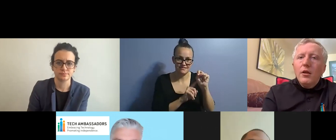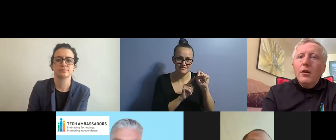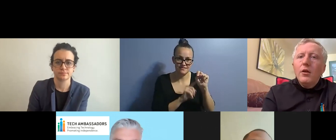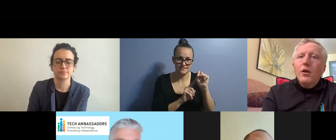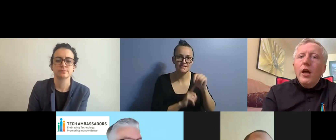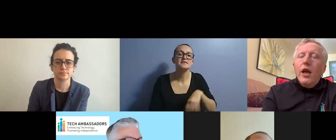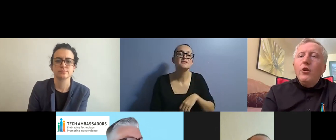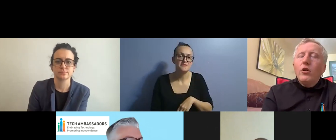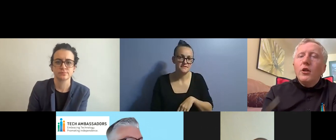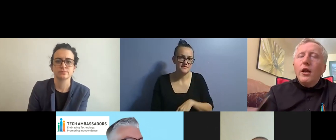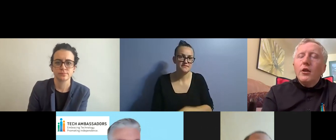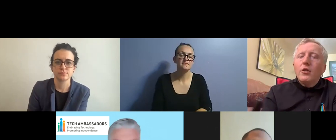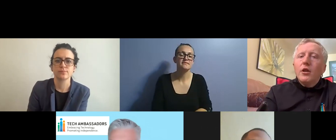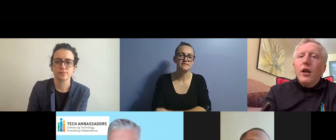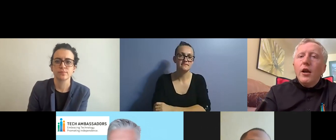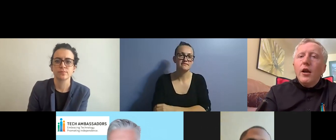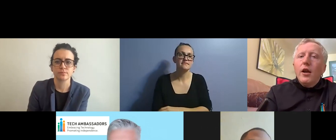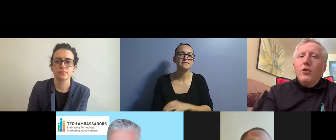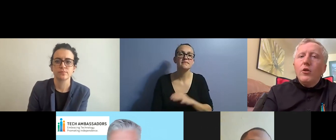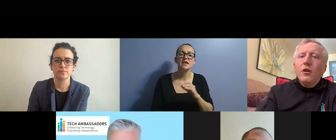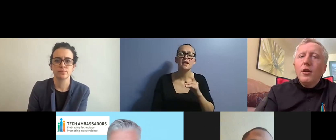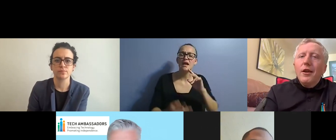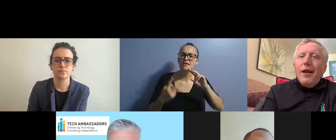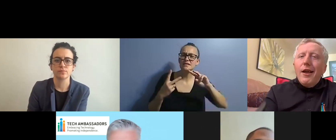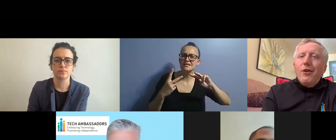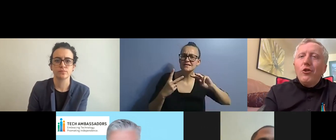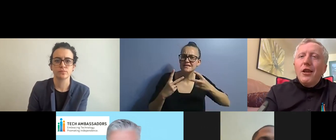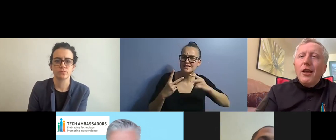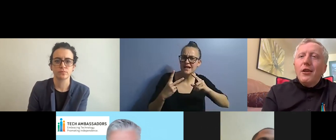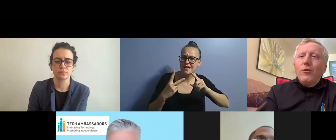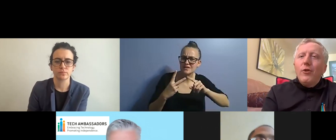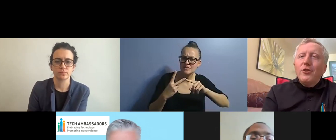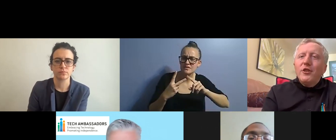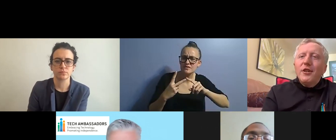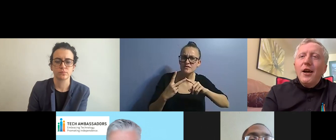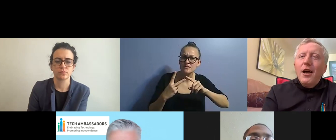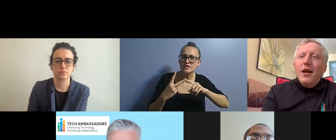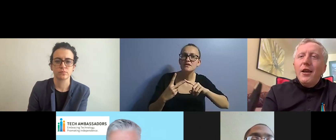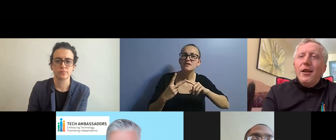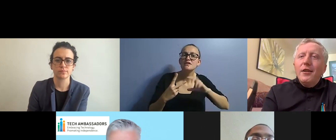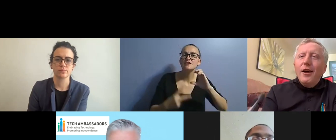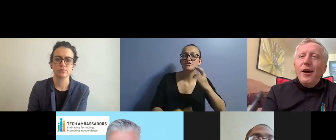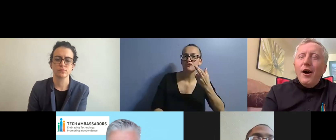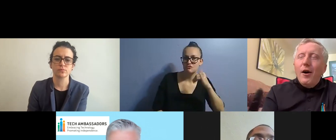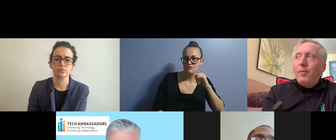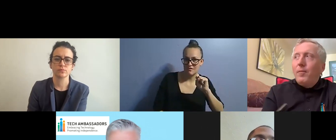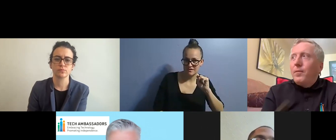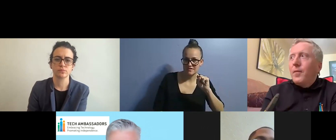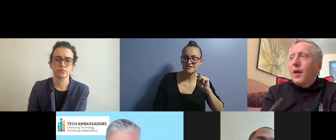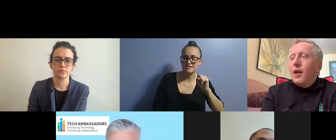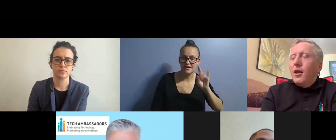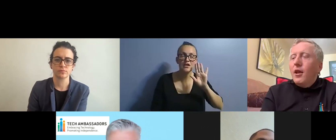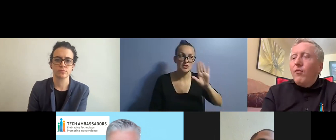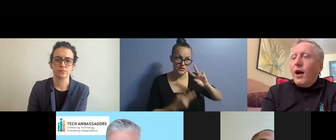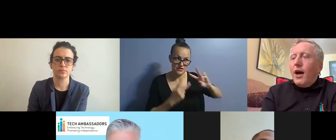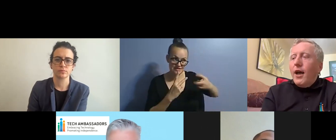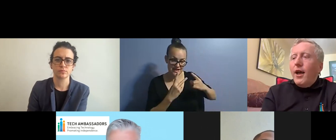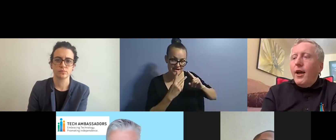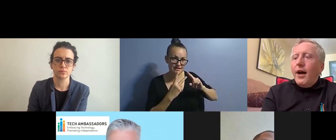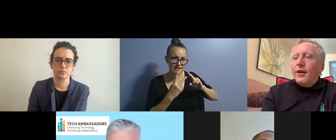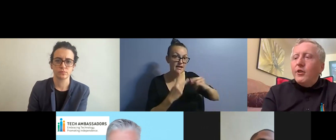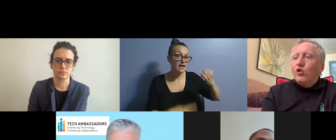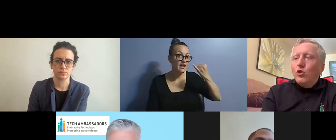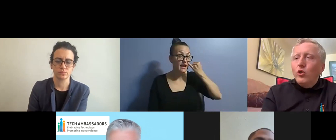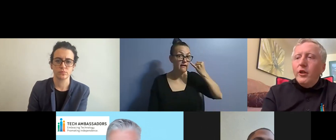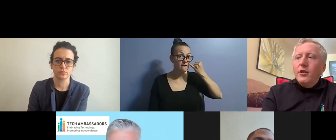That's great. And All your right, and then second, what was the second question again, Nate? and your second question is, if